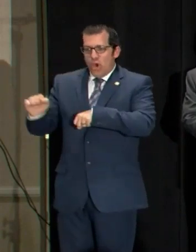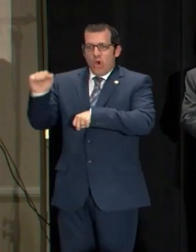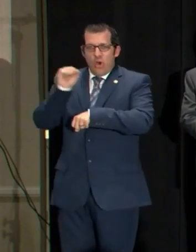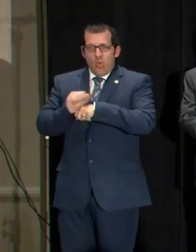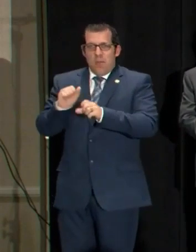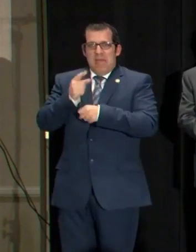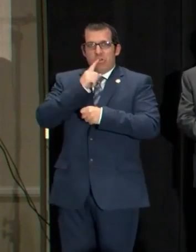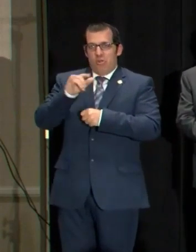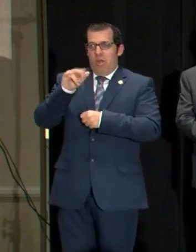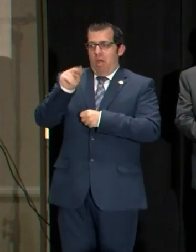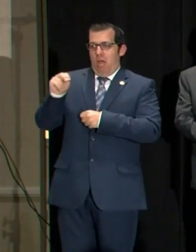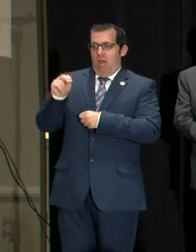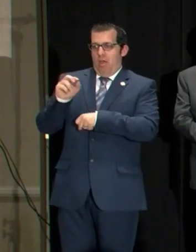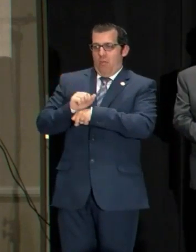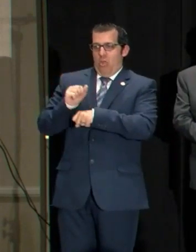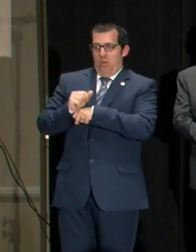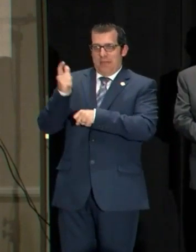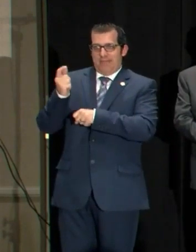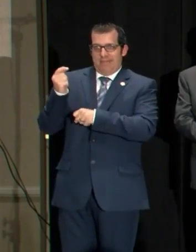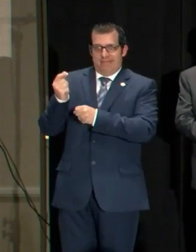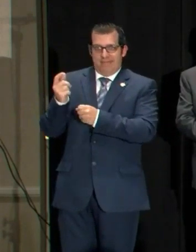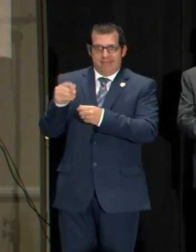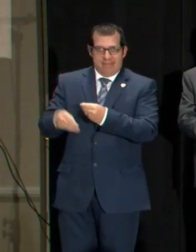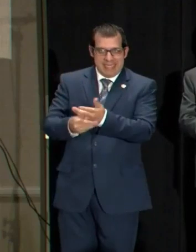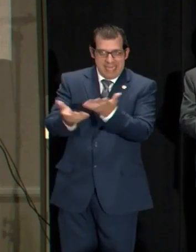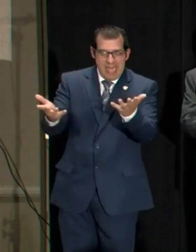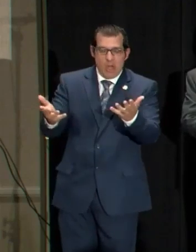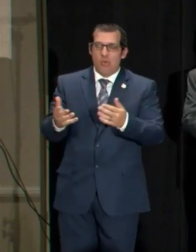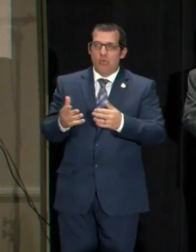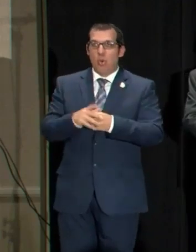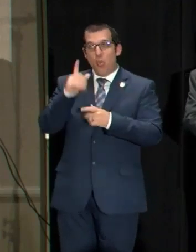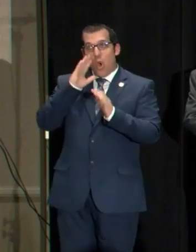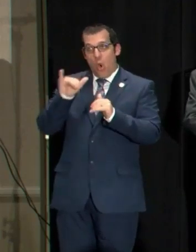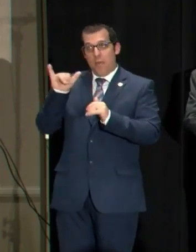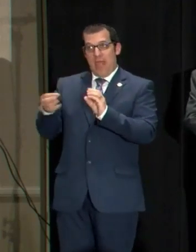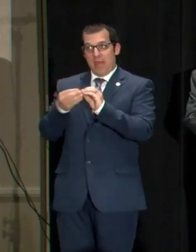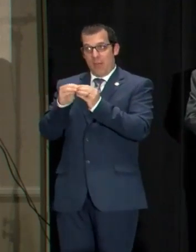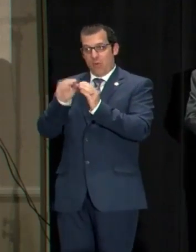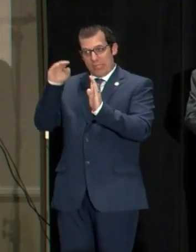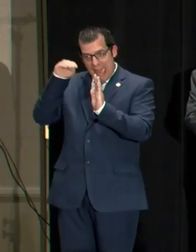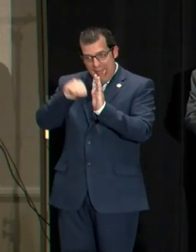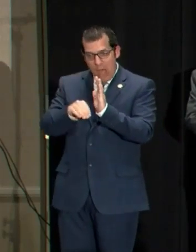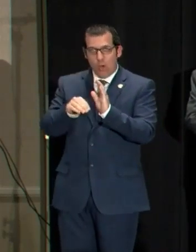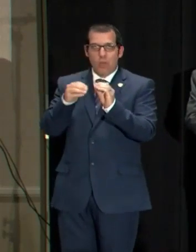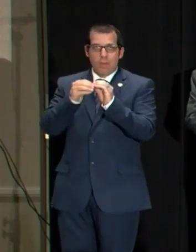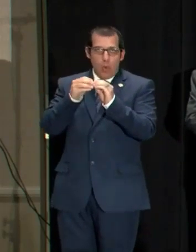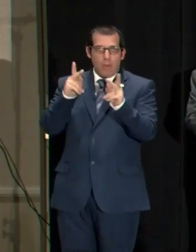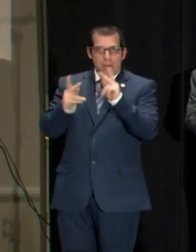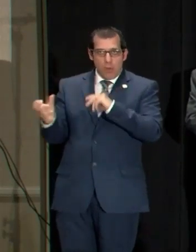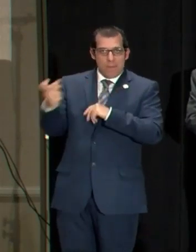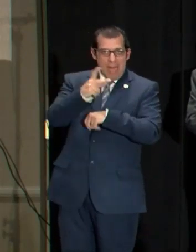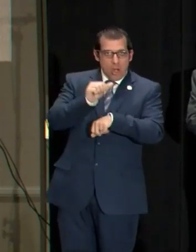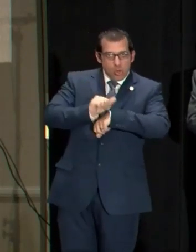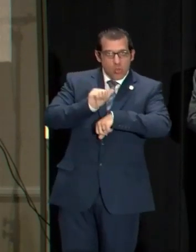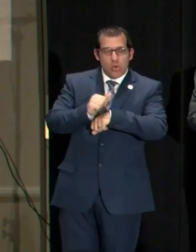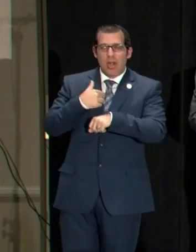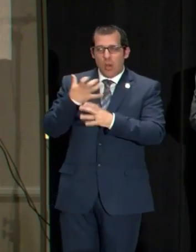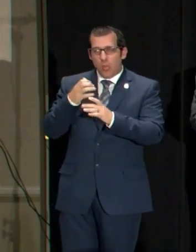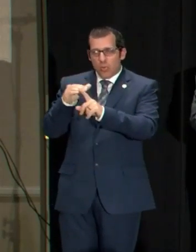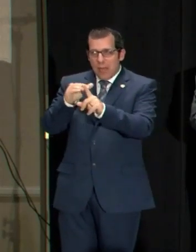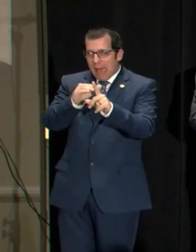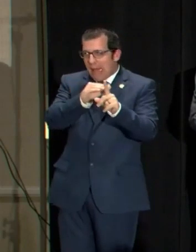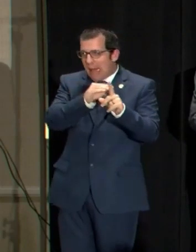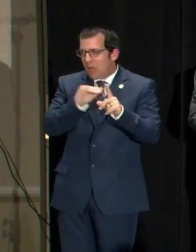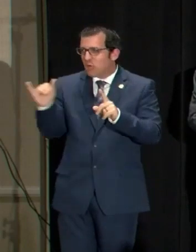the unemployment assistance gets out. And of course, we're hoping that those numbers go down, that more people are working. And I would remind